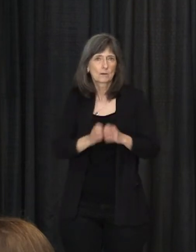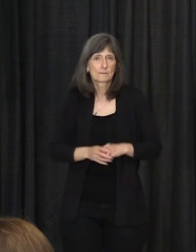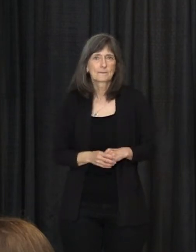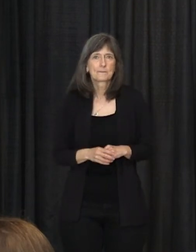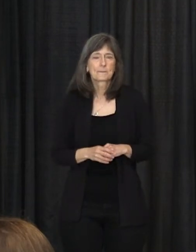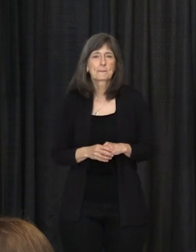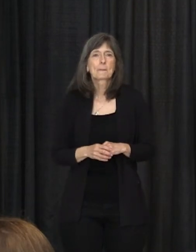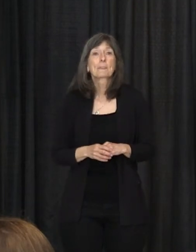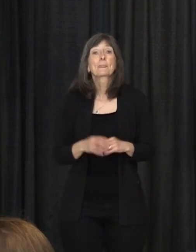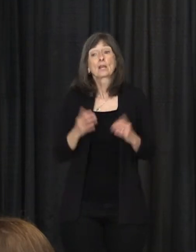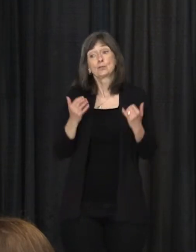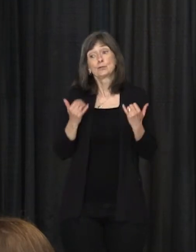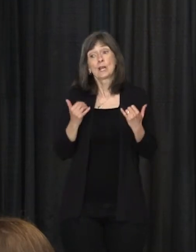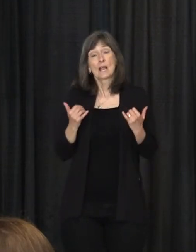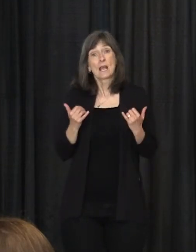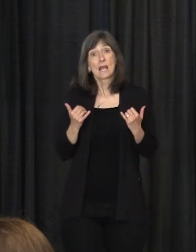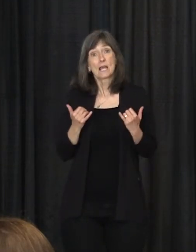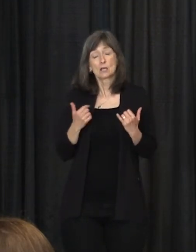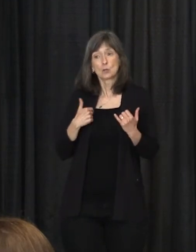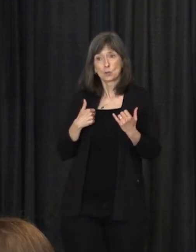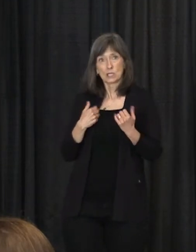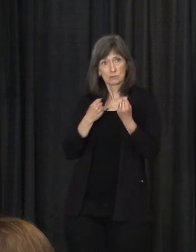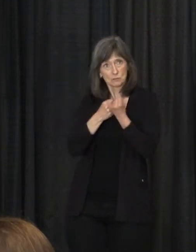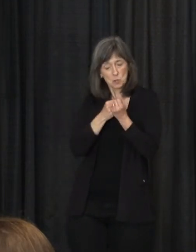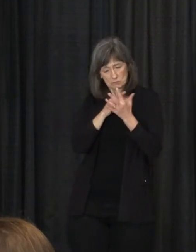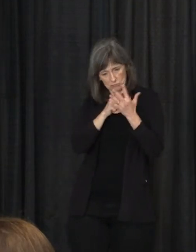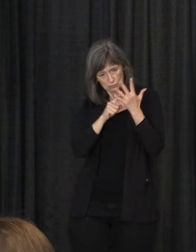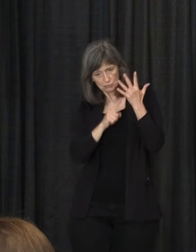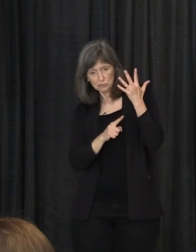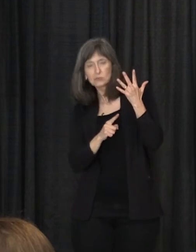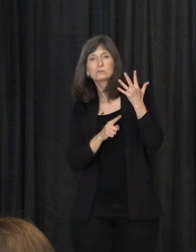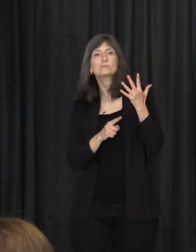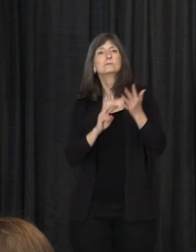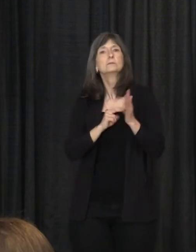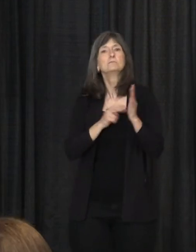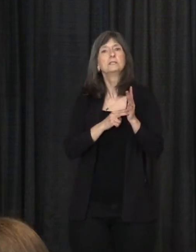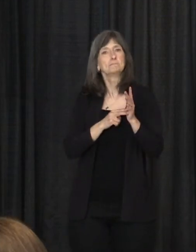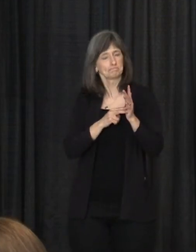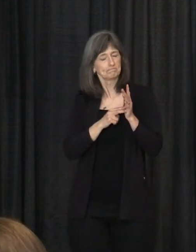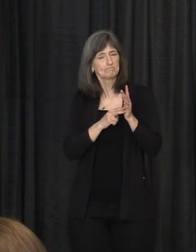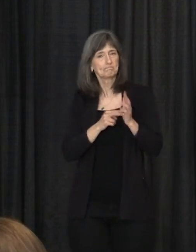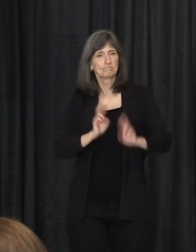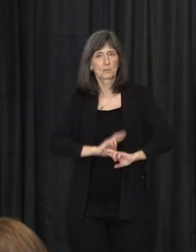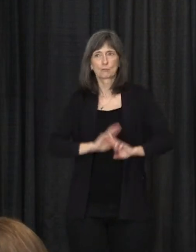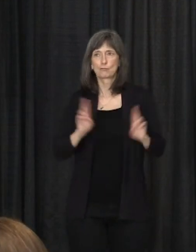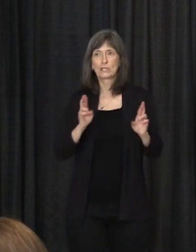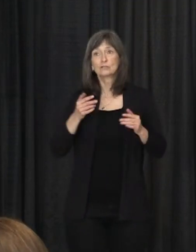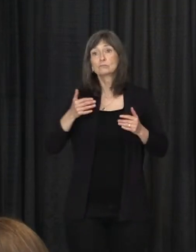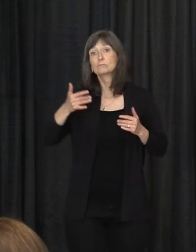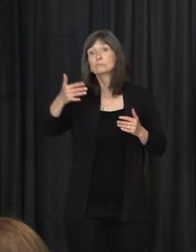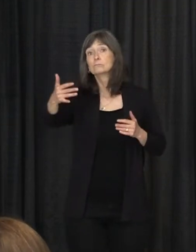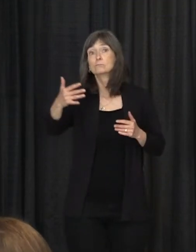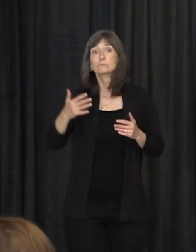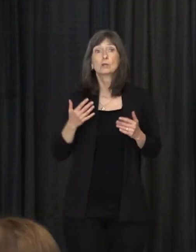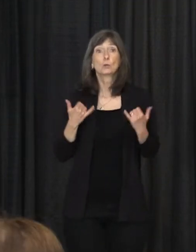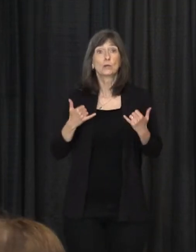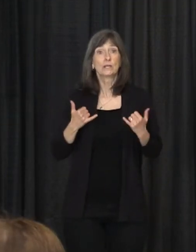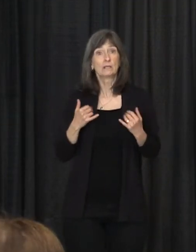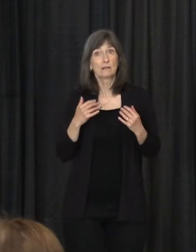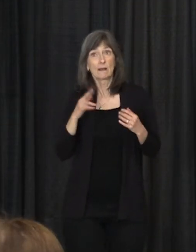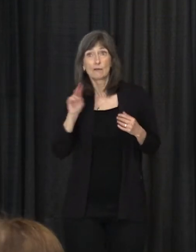Today's investments send a strong signal that in the months to come, as we work towards social and economic